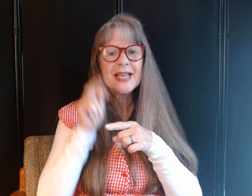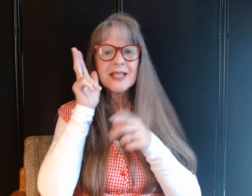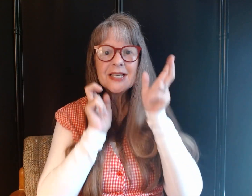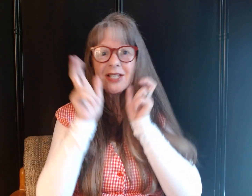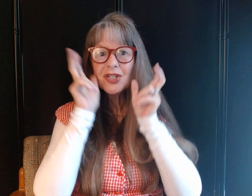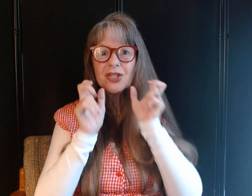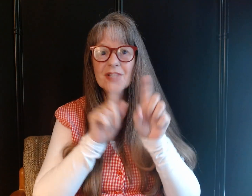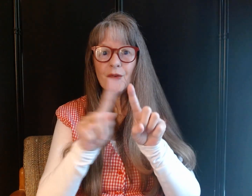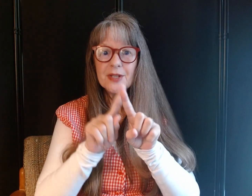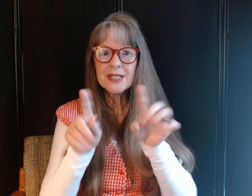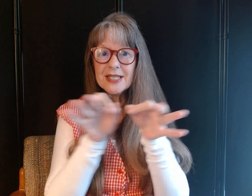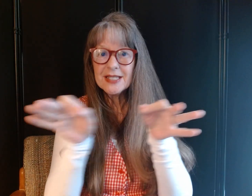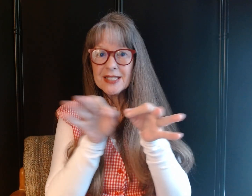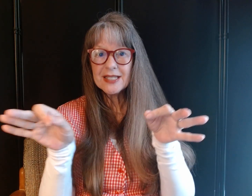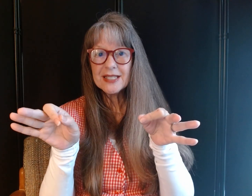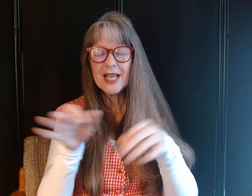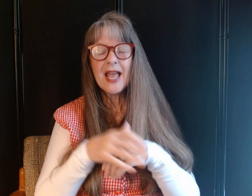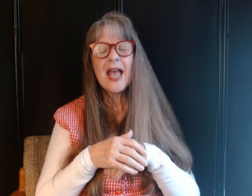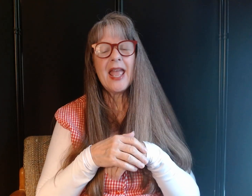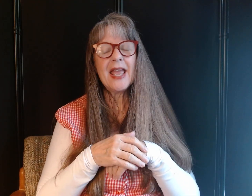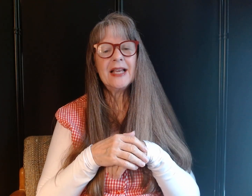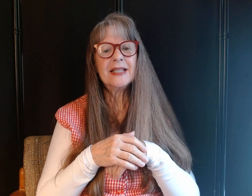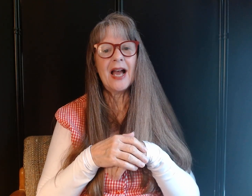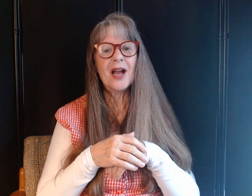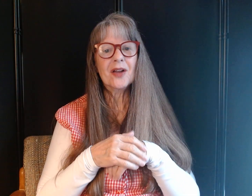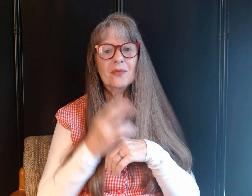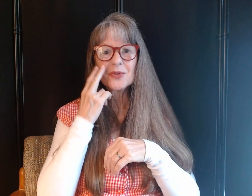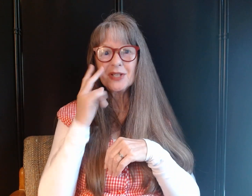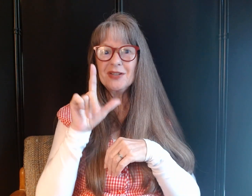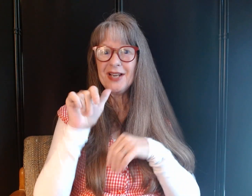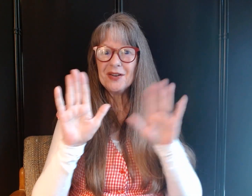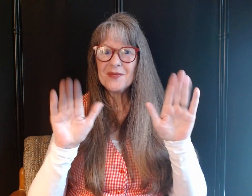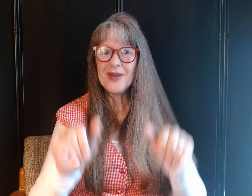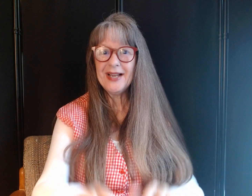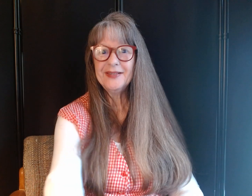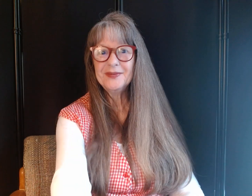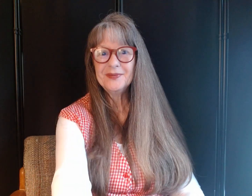and listen to different sentences, and I will see you later. Bye.